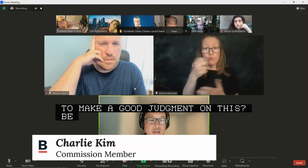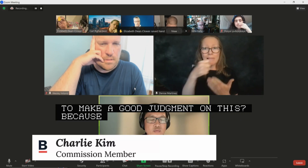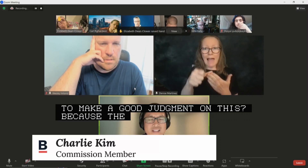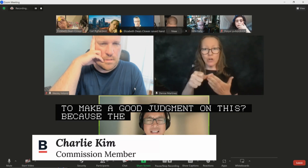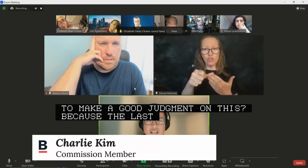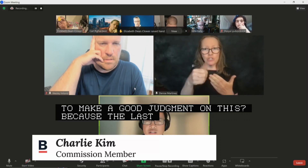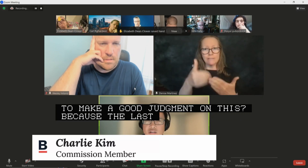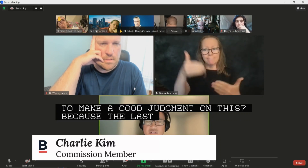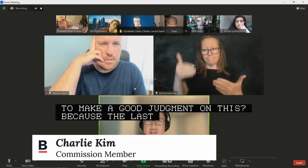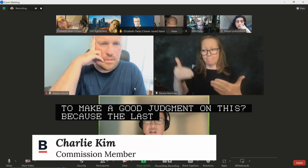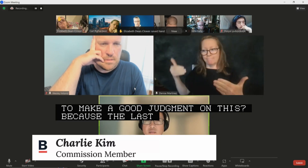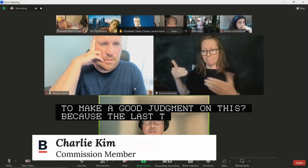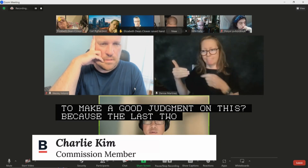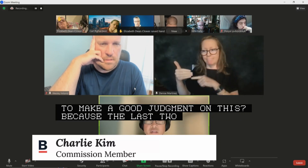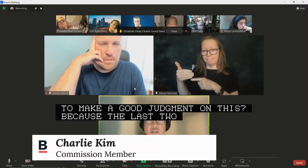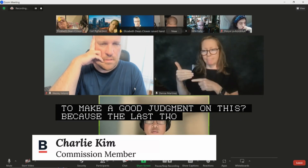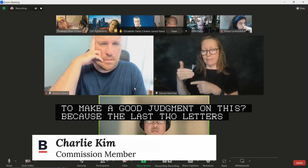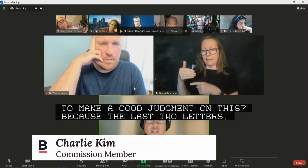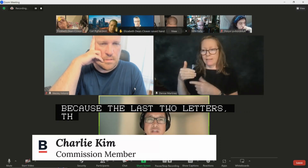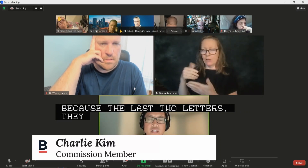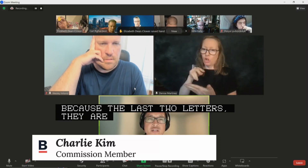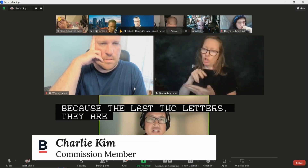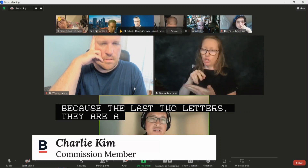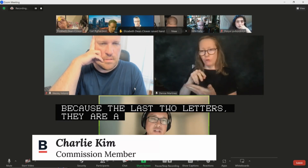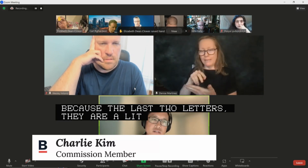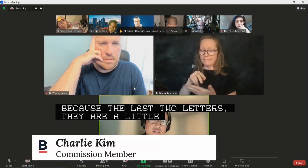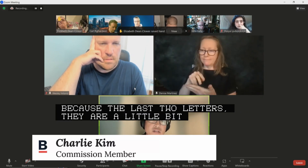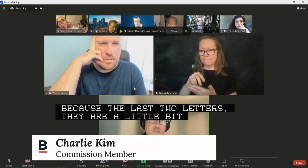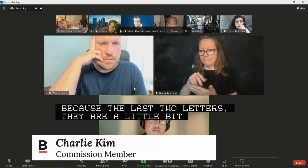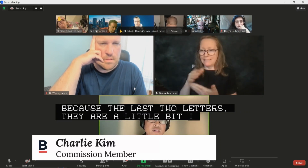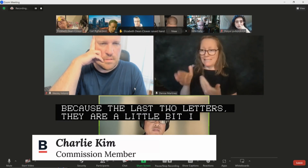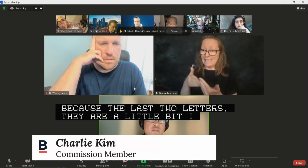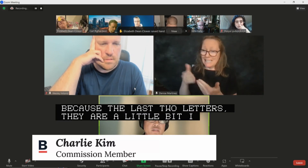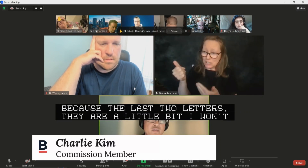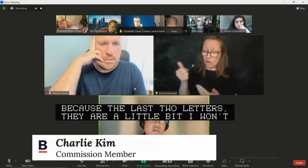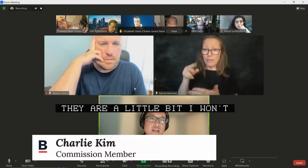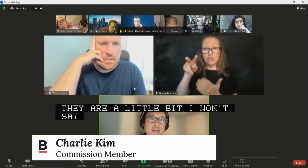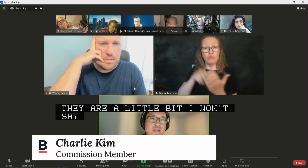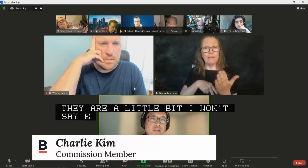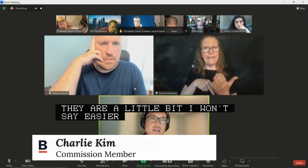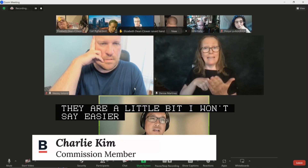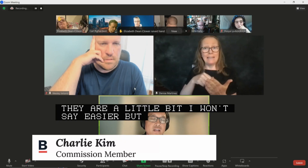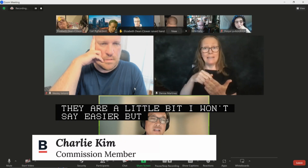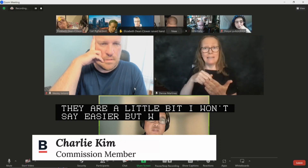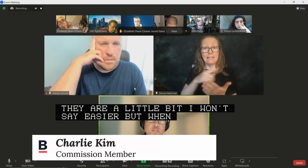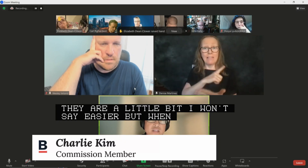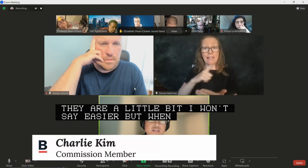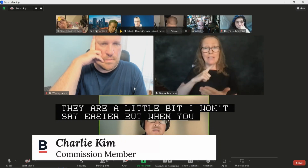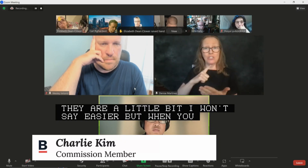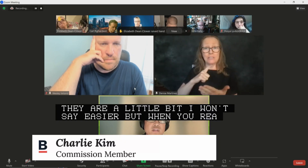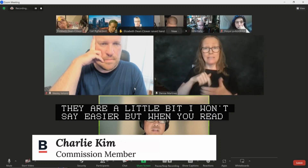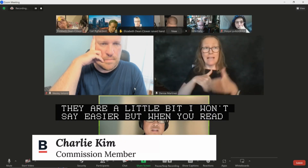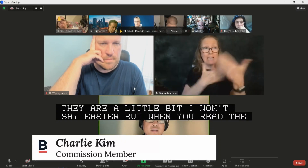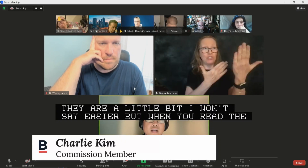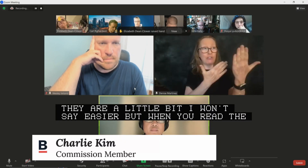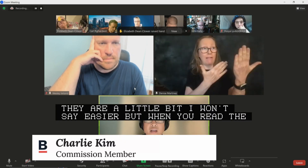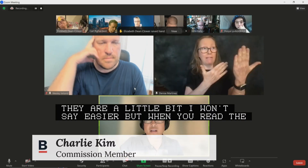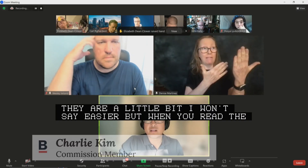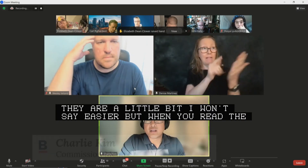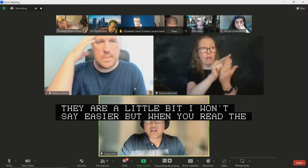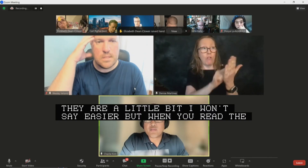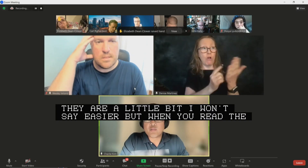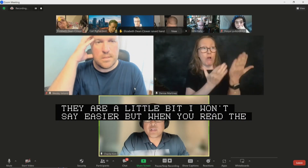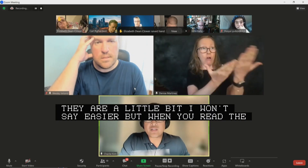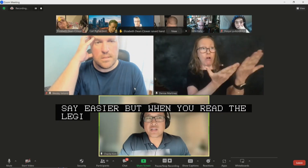bit, I wouldn't say easier, but you know, when you read the legislation, they're somewhat straightforward. This one has different pieces to it that I'm